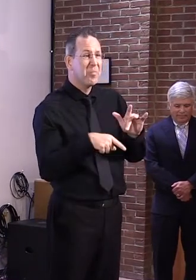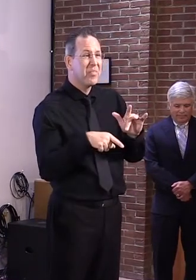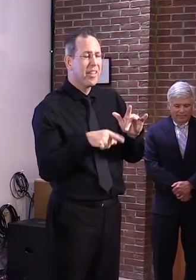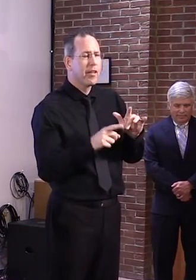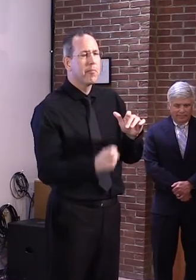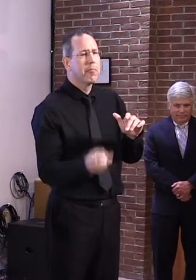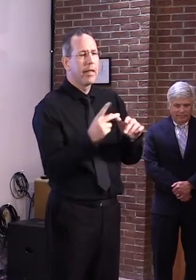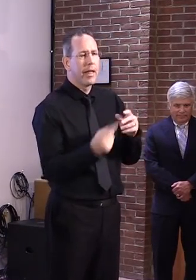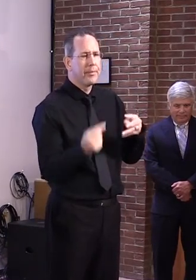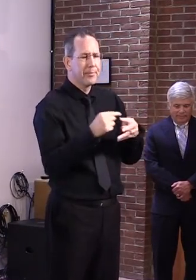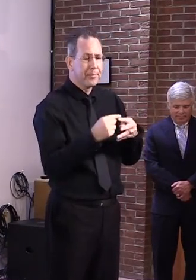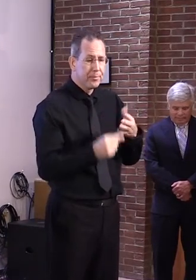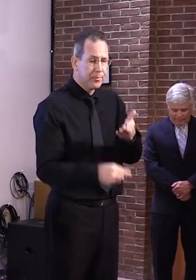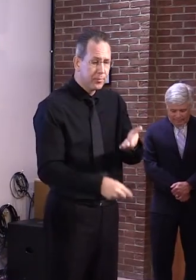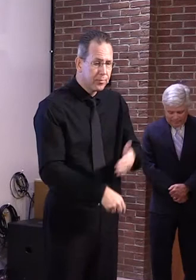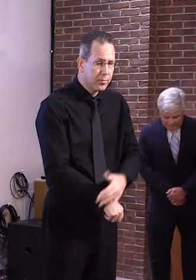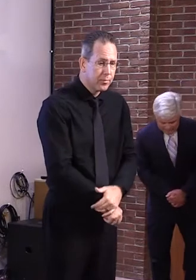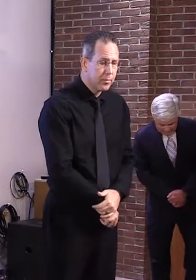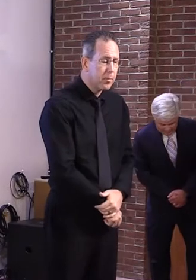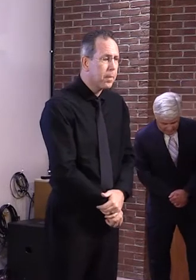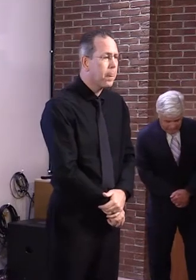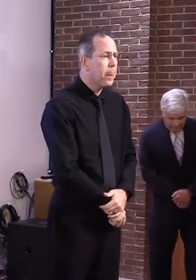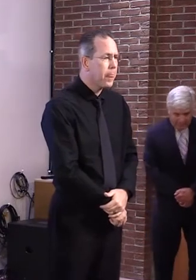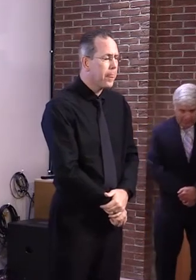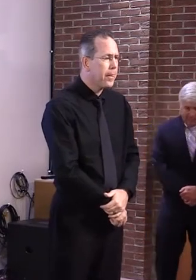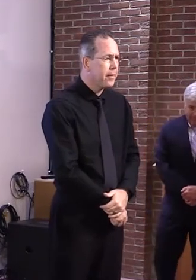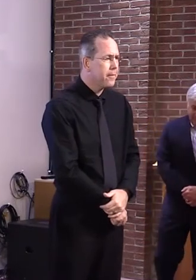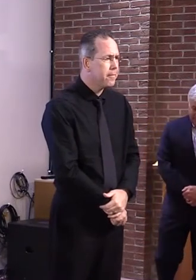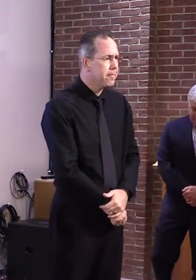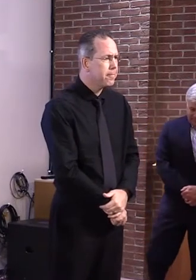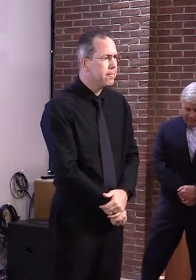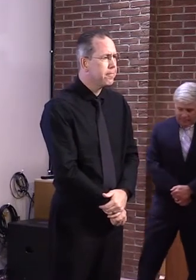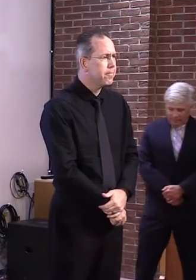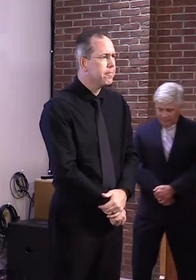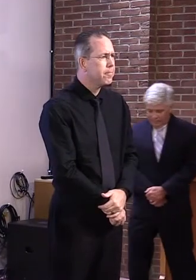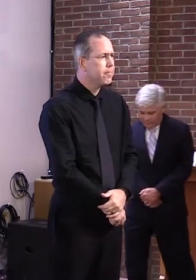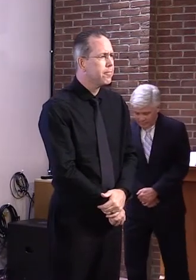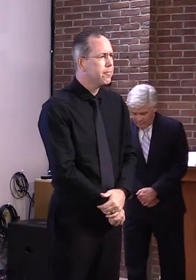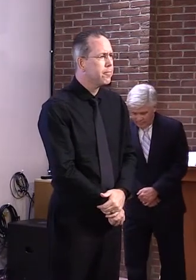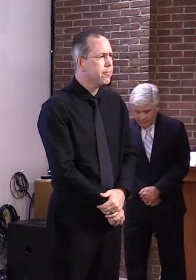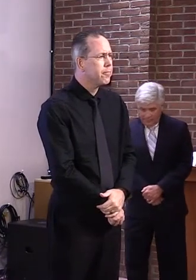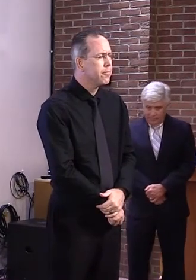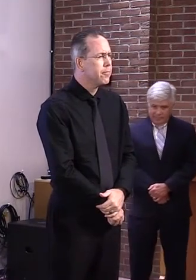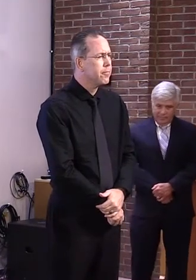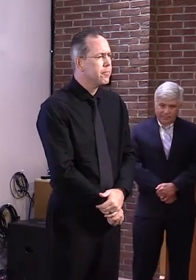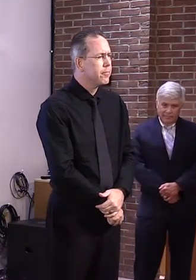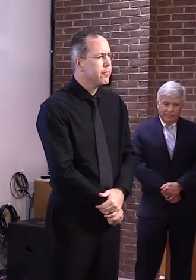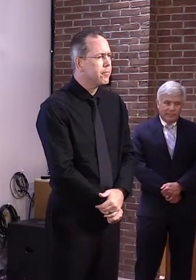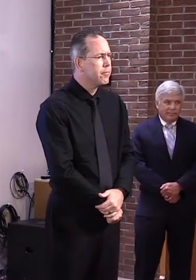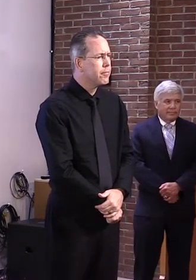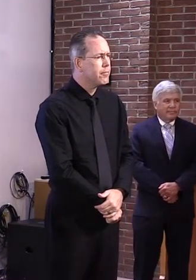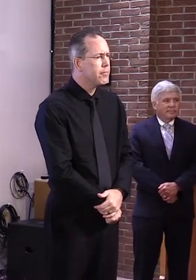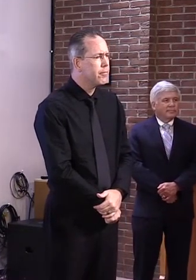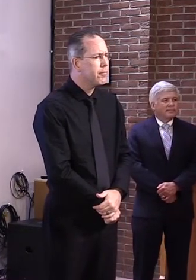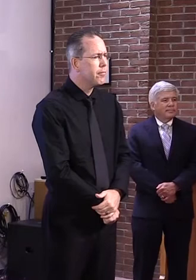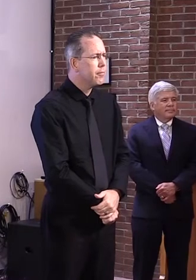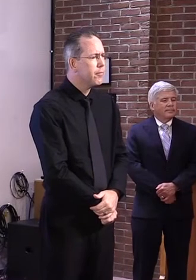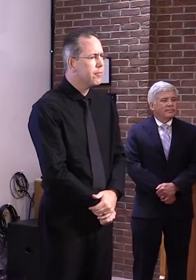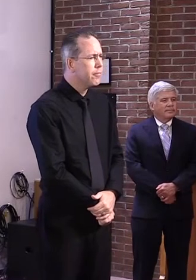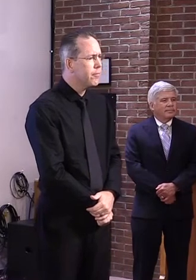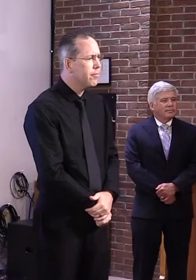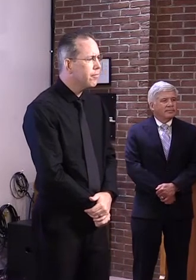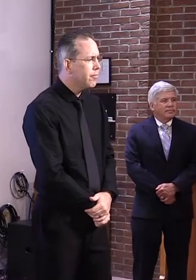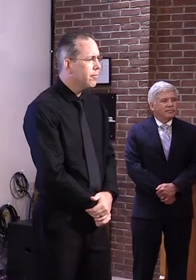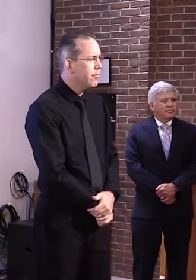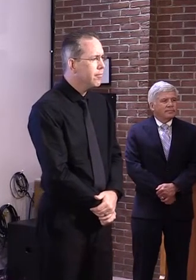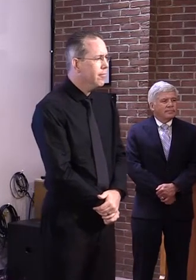Hi, Governor and Dr. Levine. I first just wanted a clarification from a reader that wanted to know, are